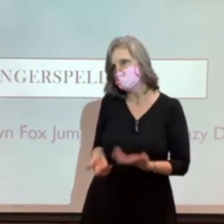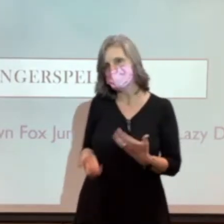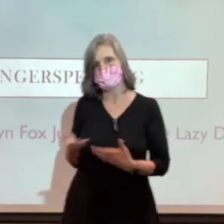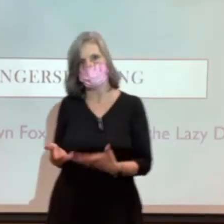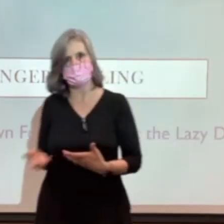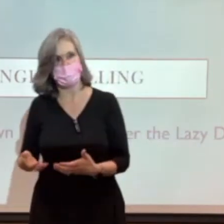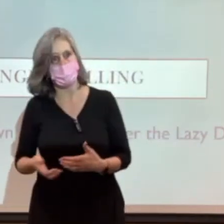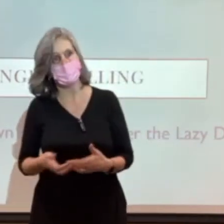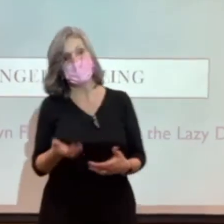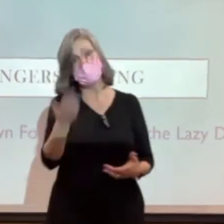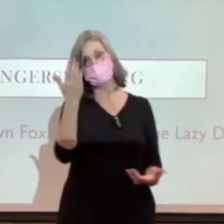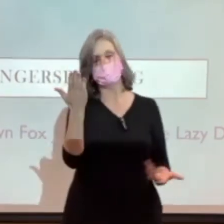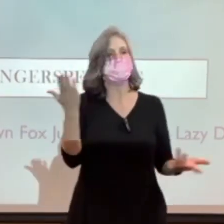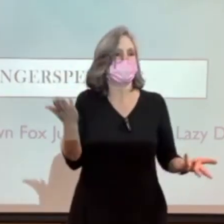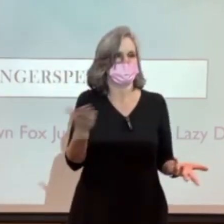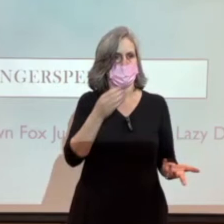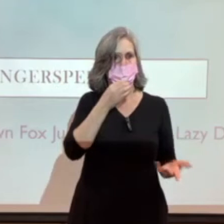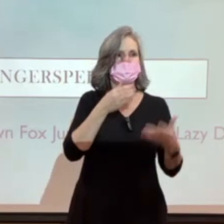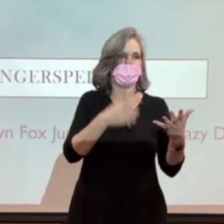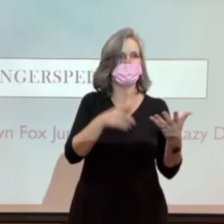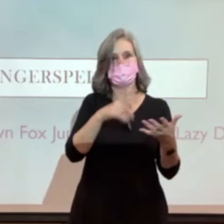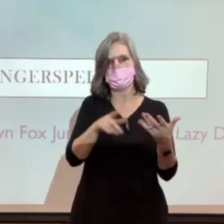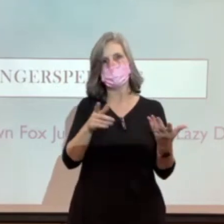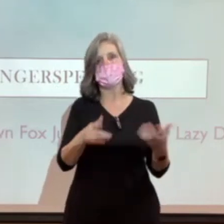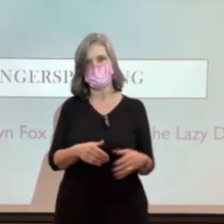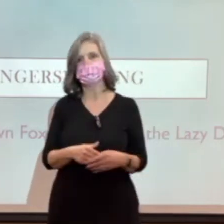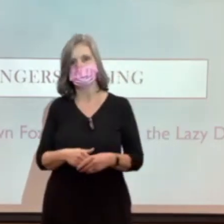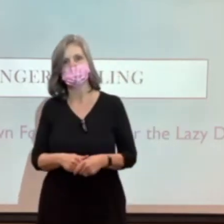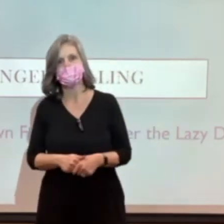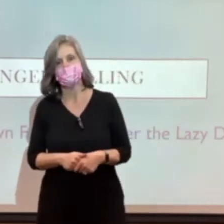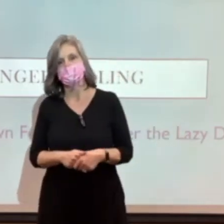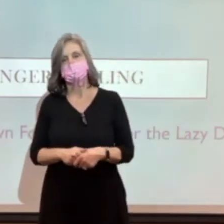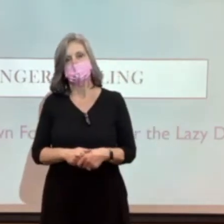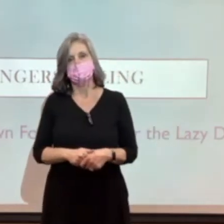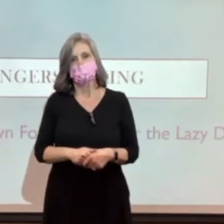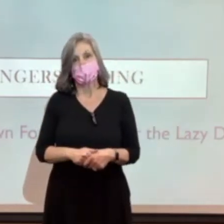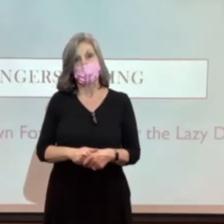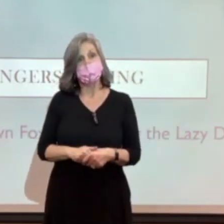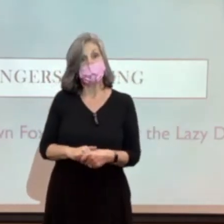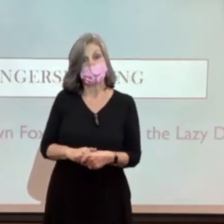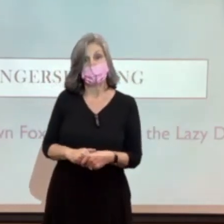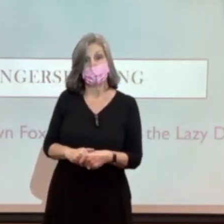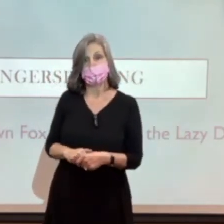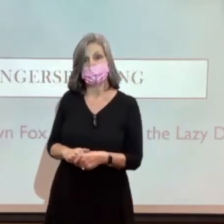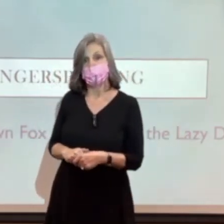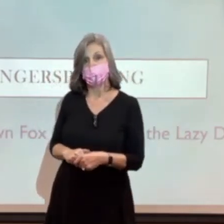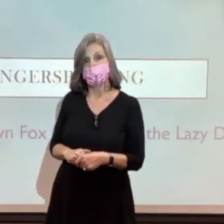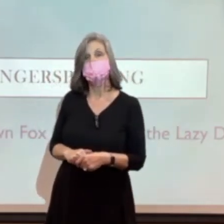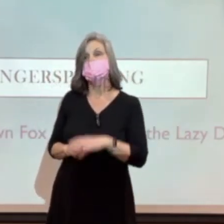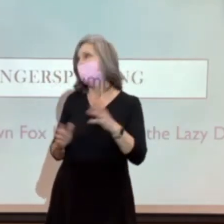the vocabulary, and even with video chats, Skype or FaceTime. Any other questions? I have more questions. All